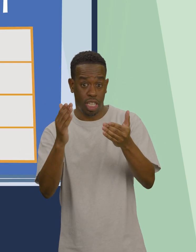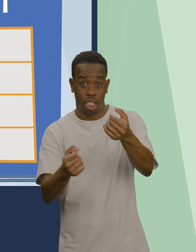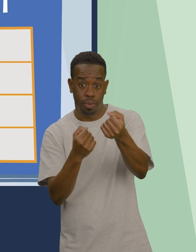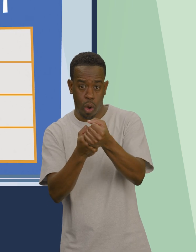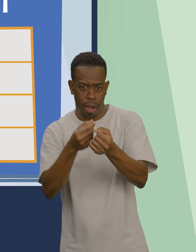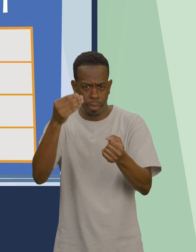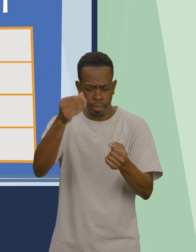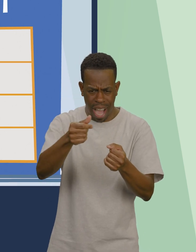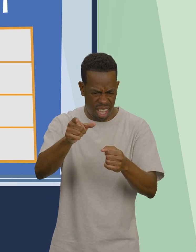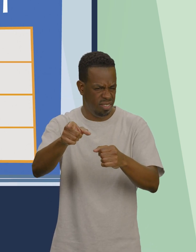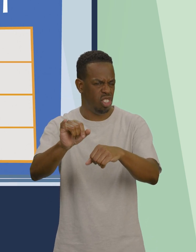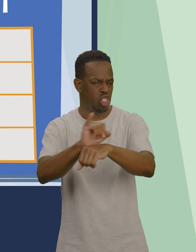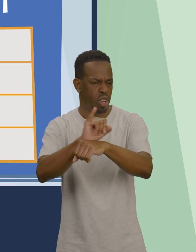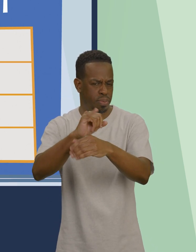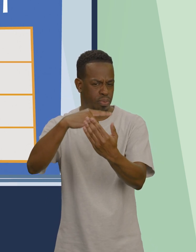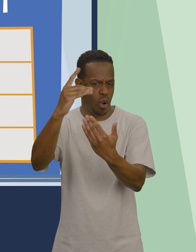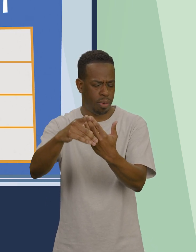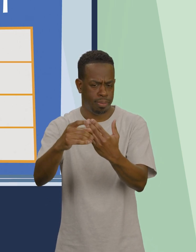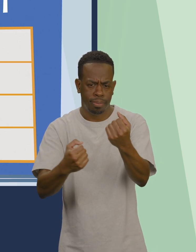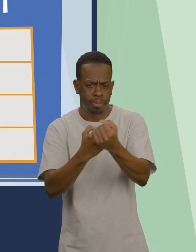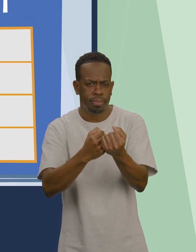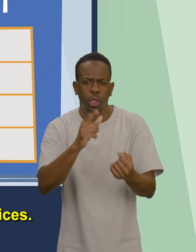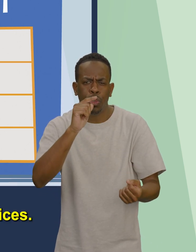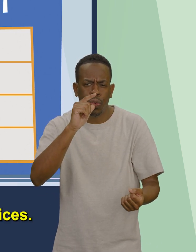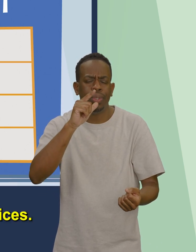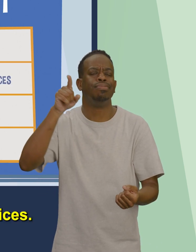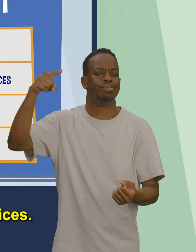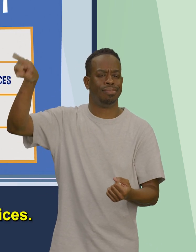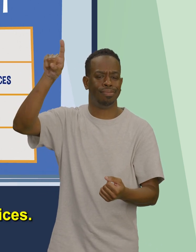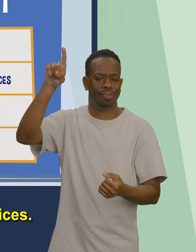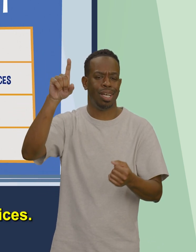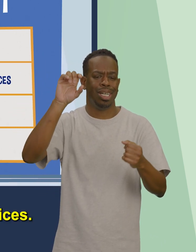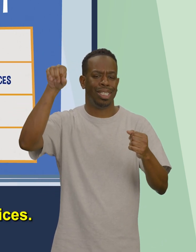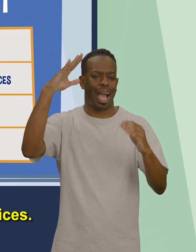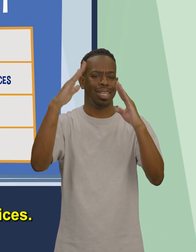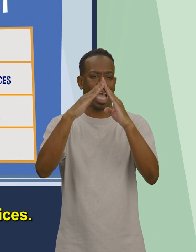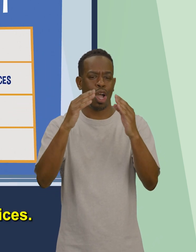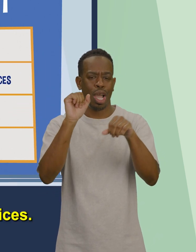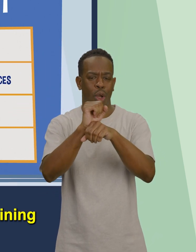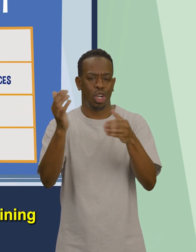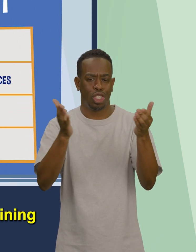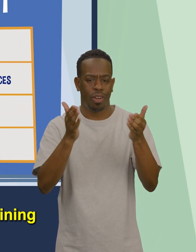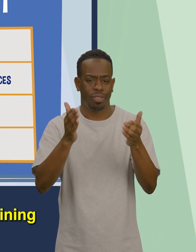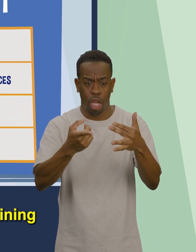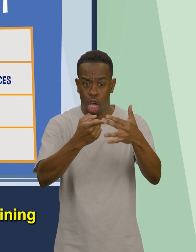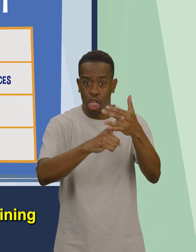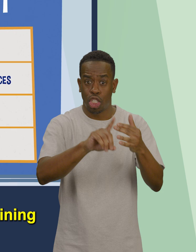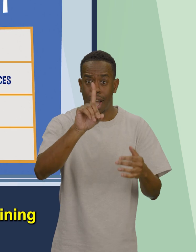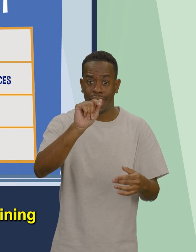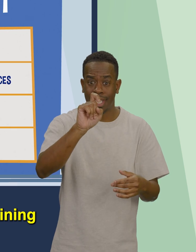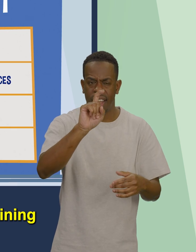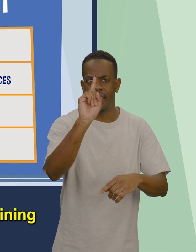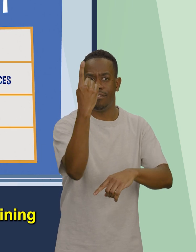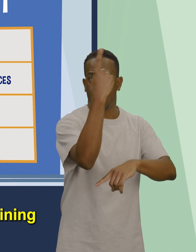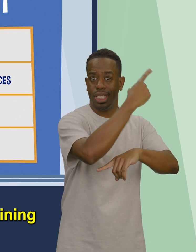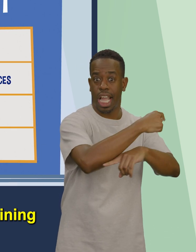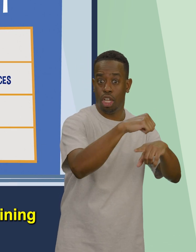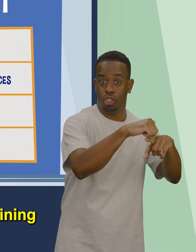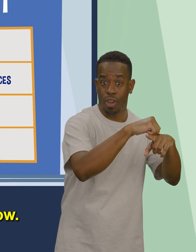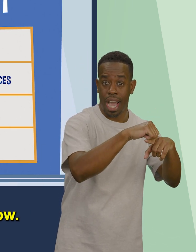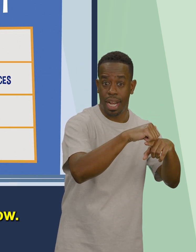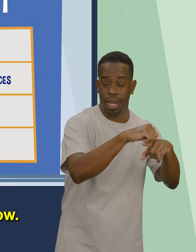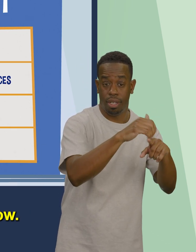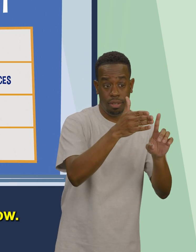is paid internship program, supported by Sunnytown Employment Services. Start date is the first day of